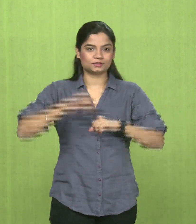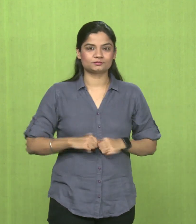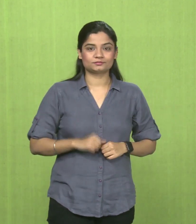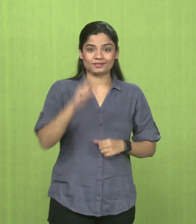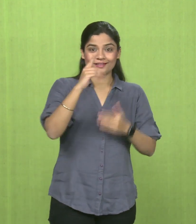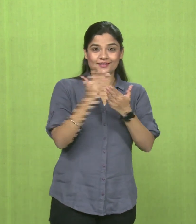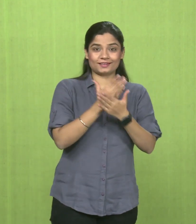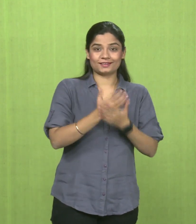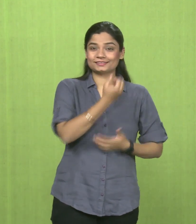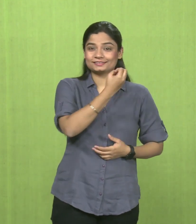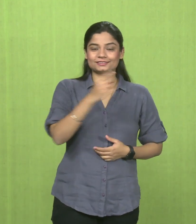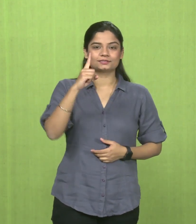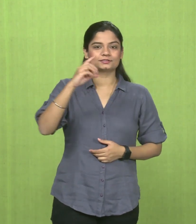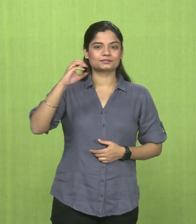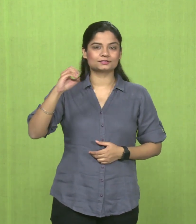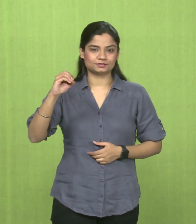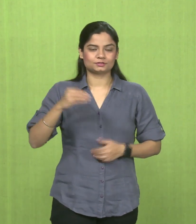science. Lesson number 10,